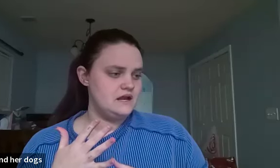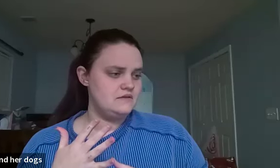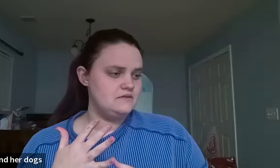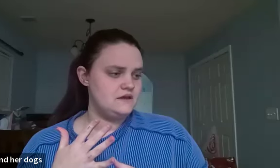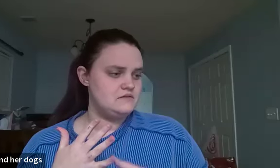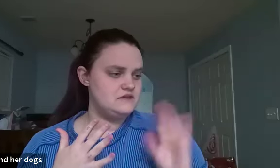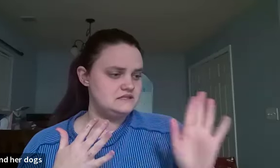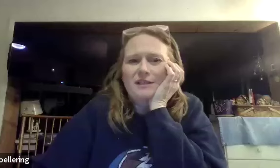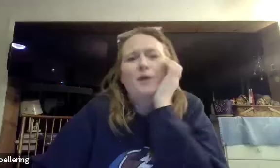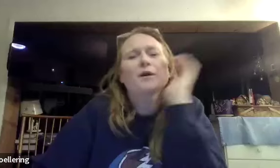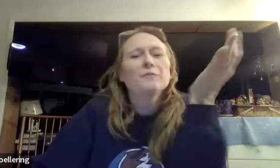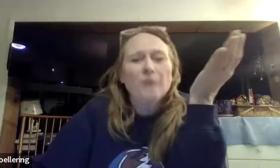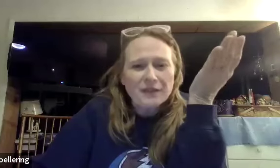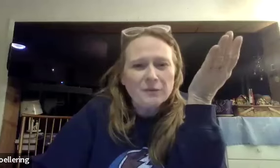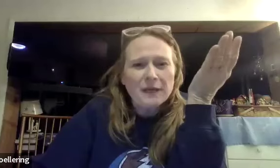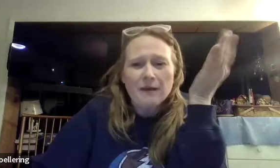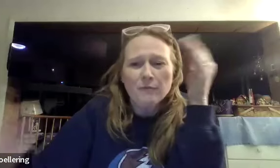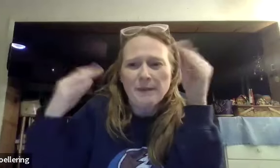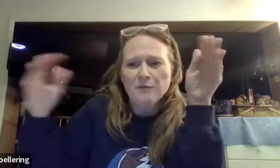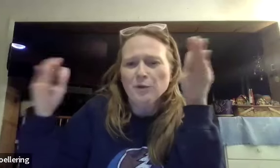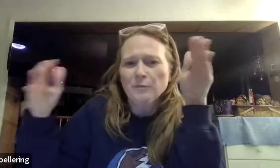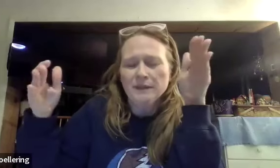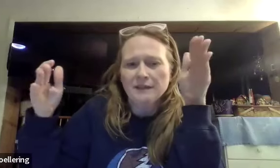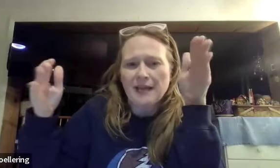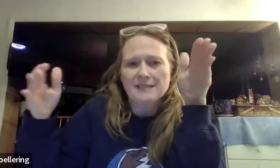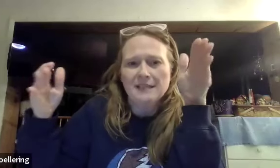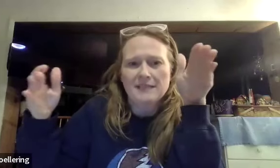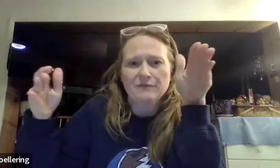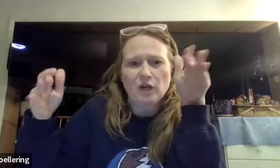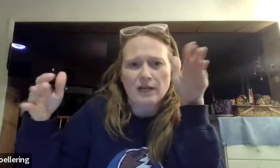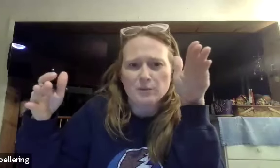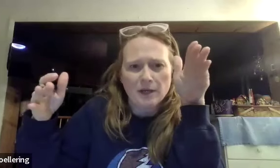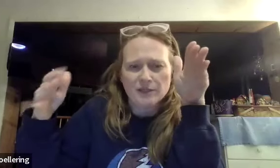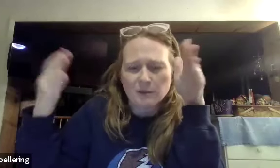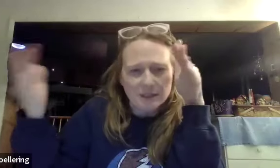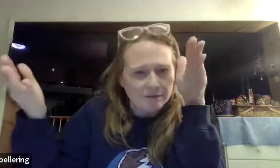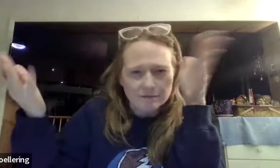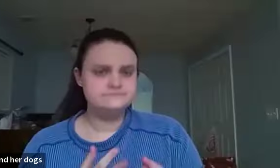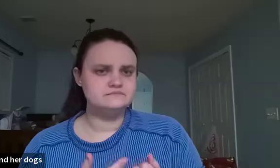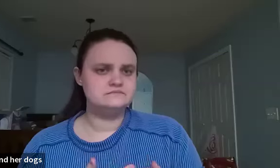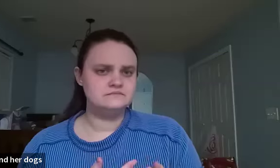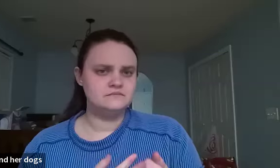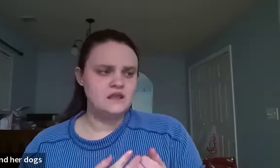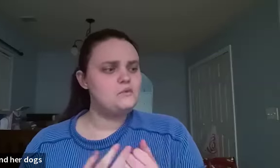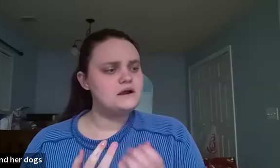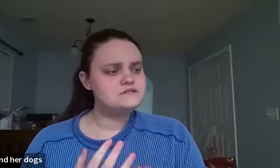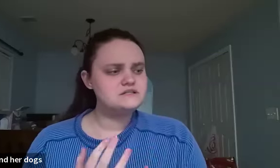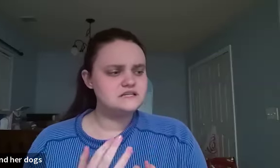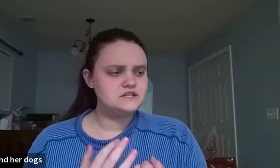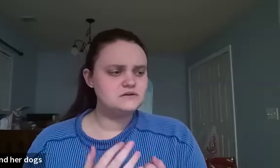and Do the those next time. Or I think yeah. we made room at the last lesson for hodgepodge. Like we could. Mhm. What I was gonna say too,